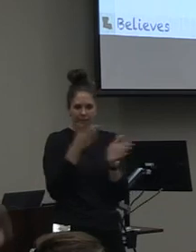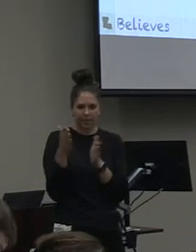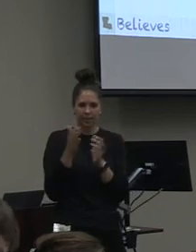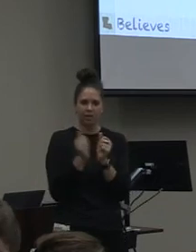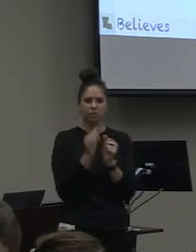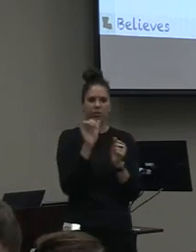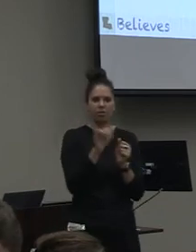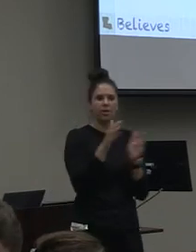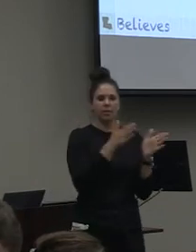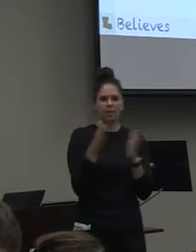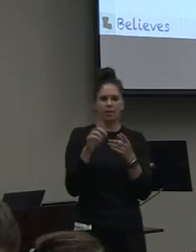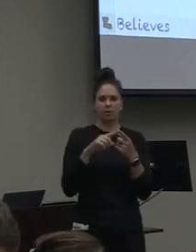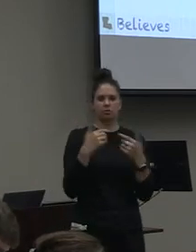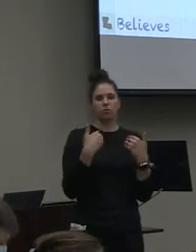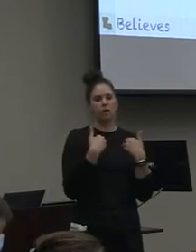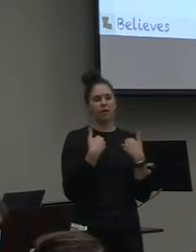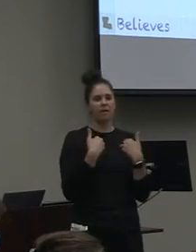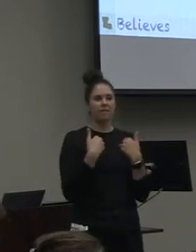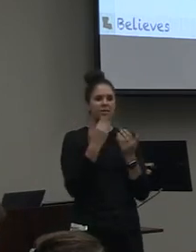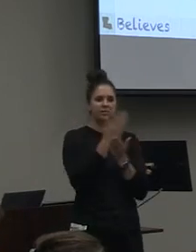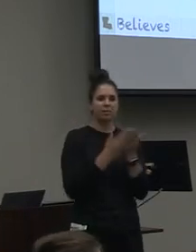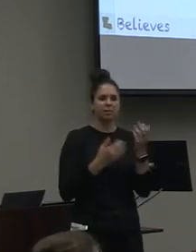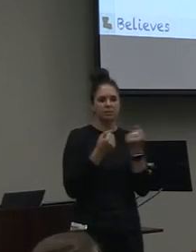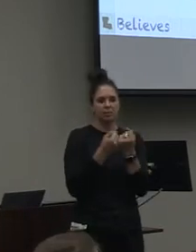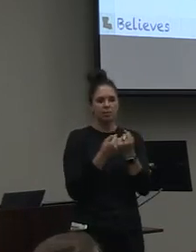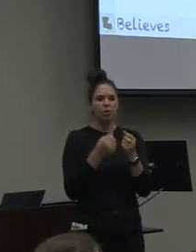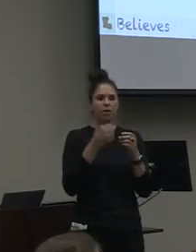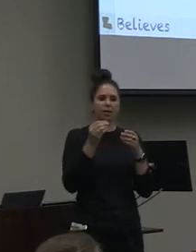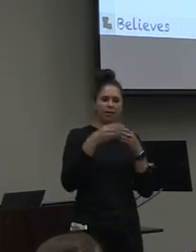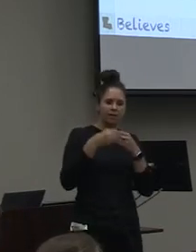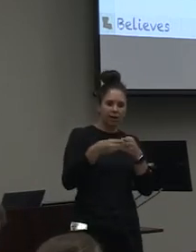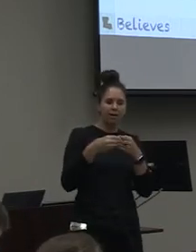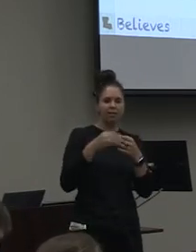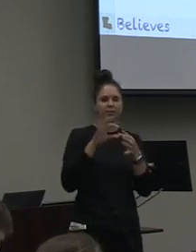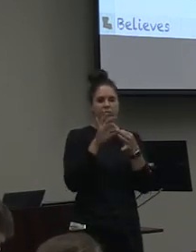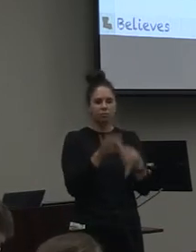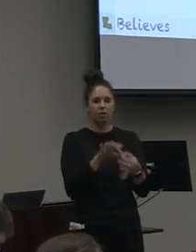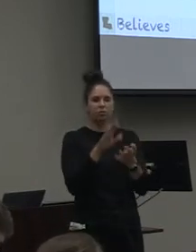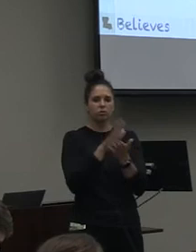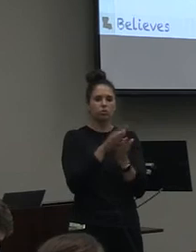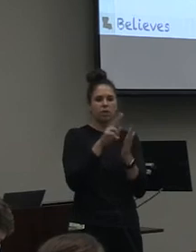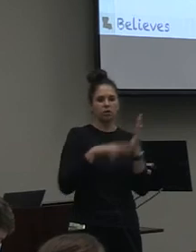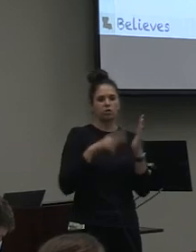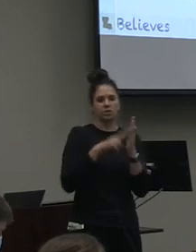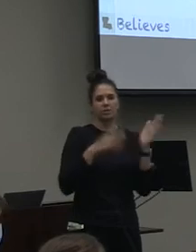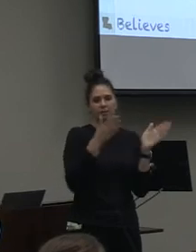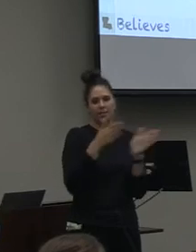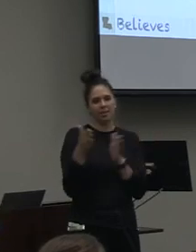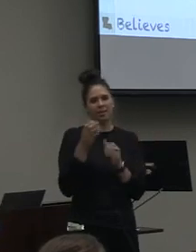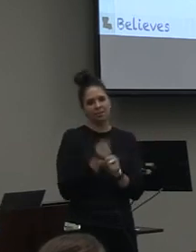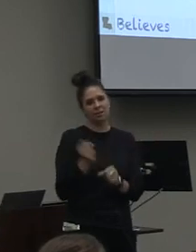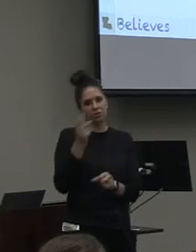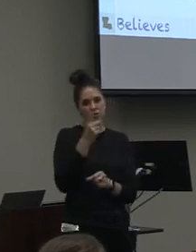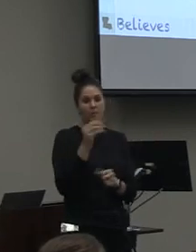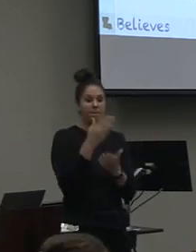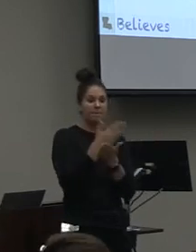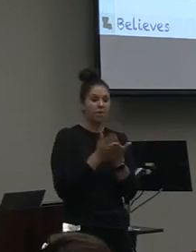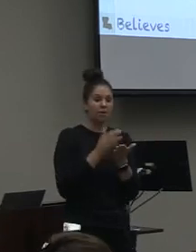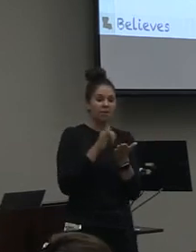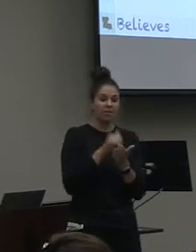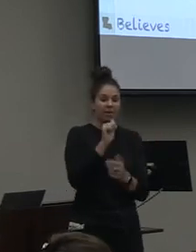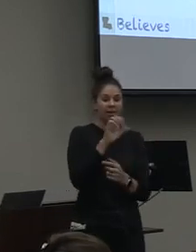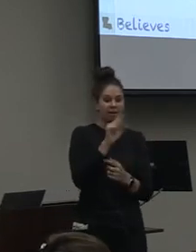the plans to have some support and guidance around school literacy plans next year. And part of that